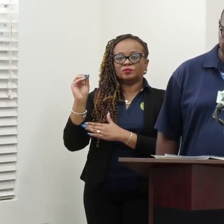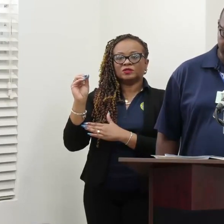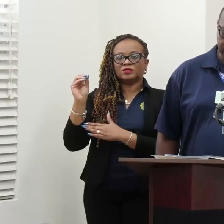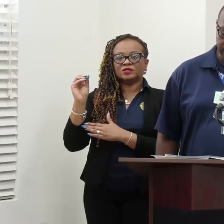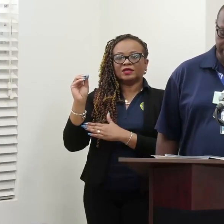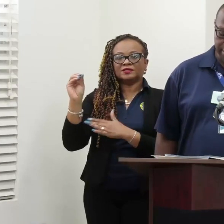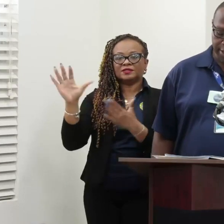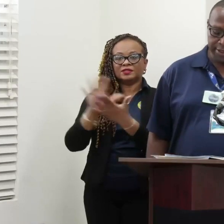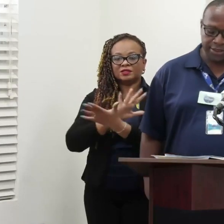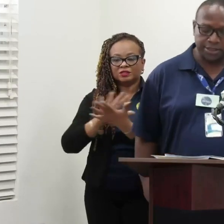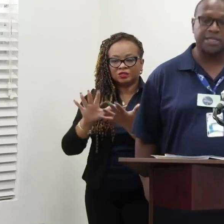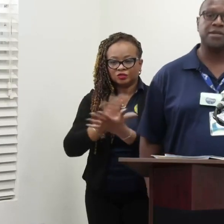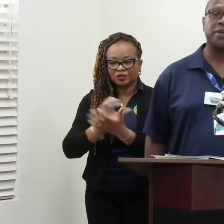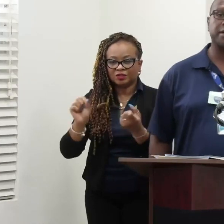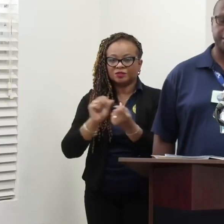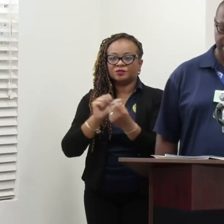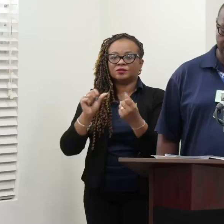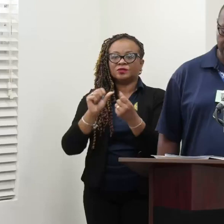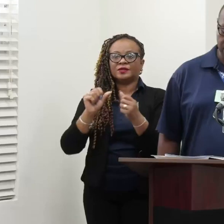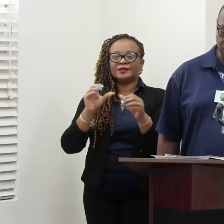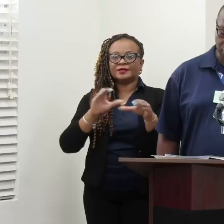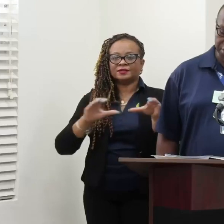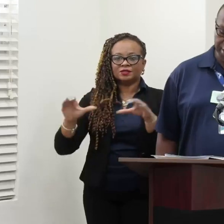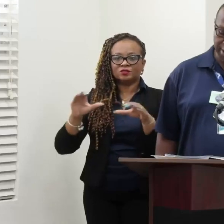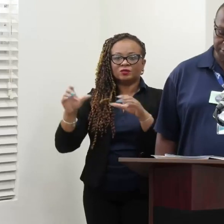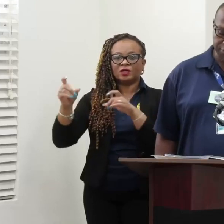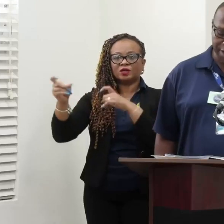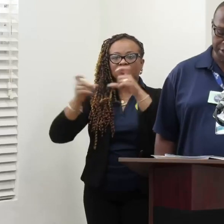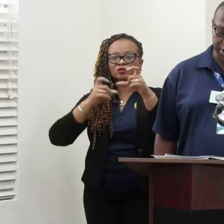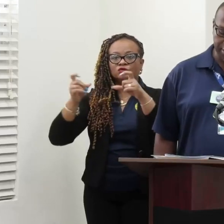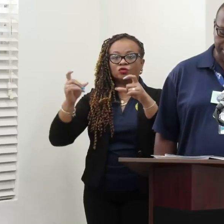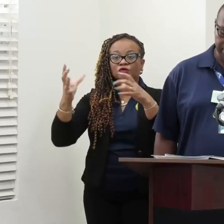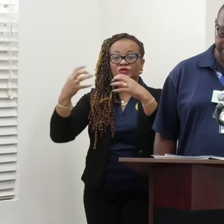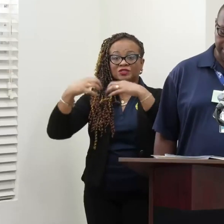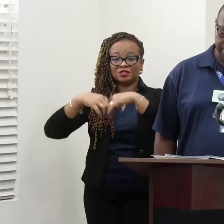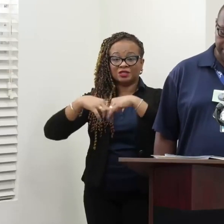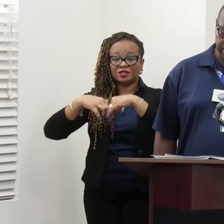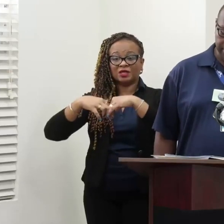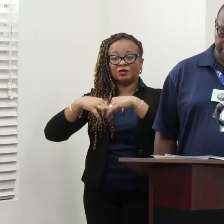conditions deteriorated, consistent with our control shutdown strategy,